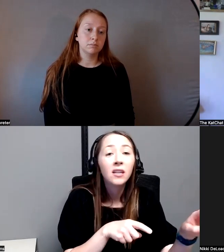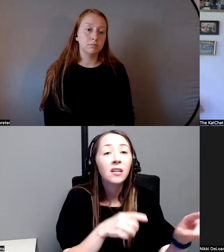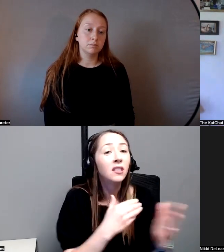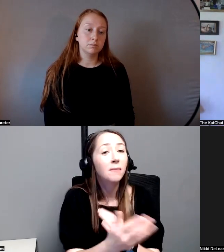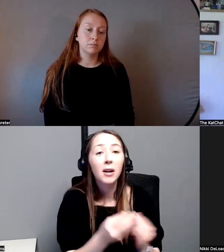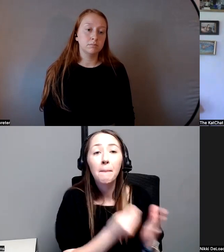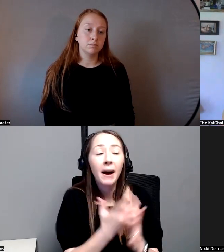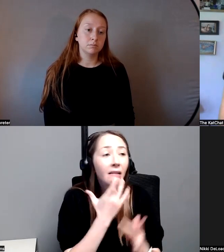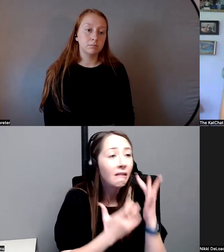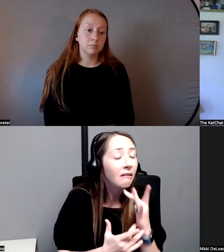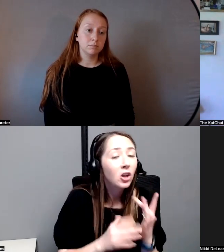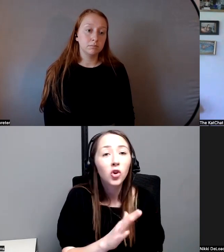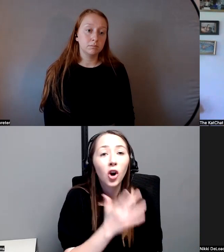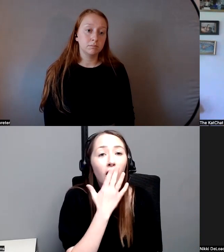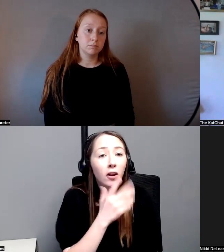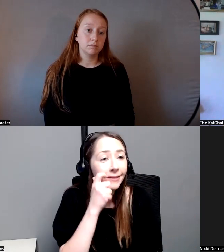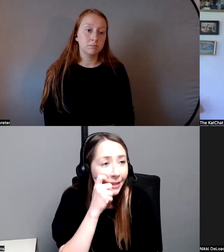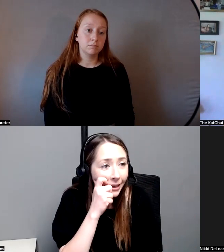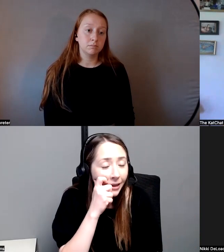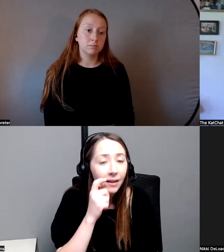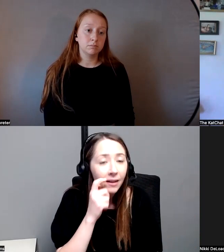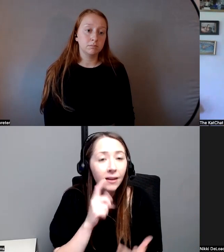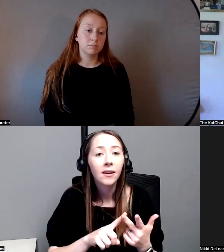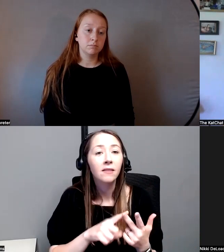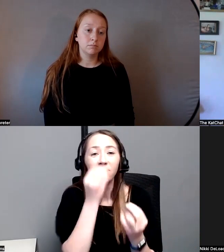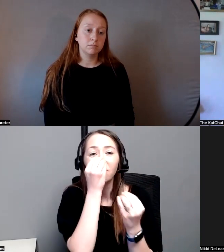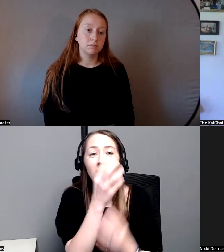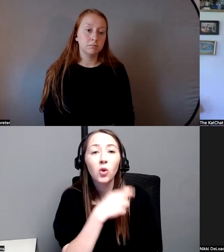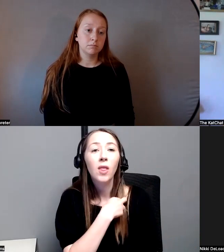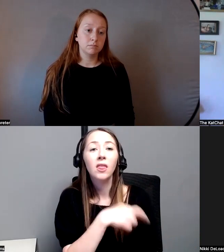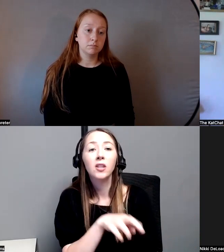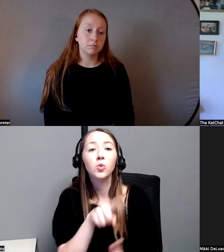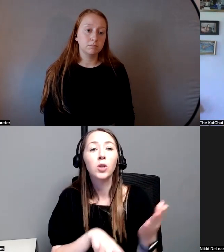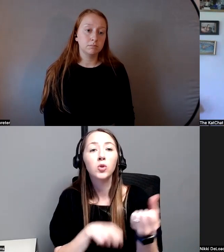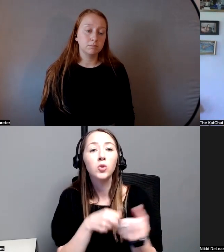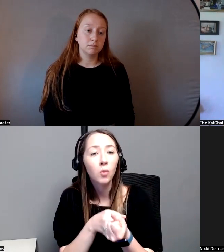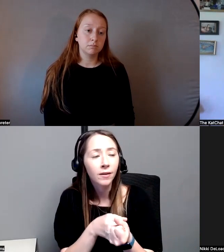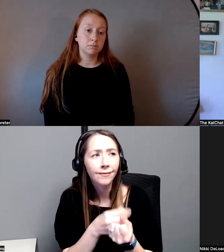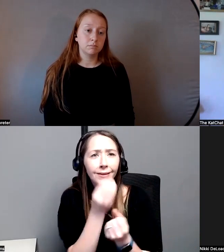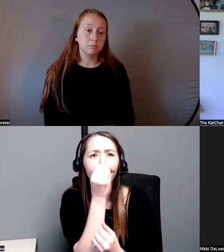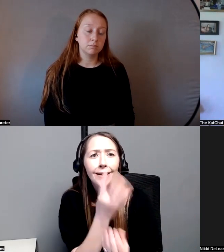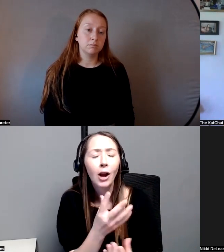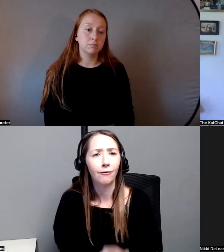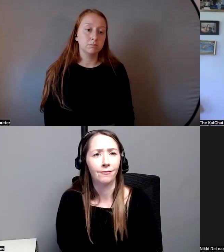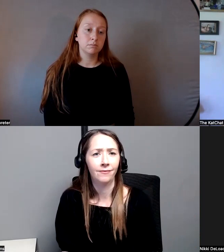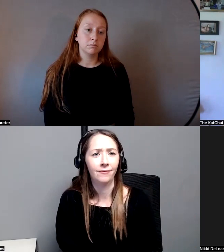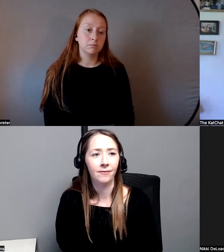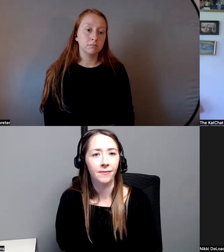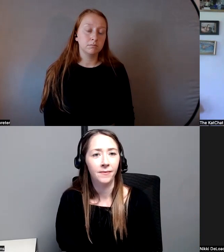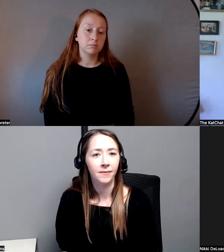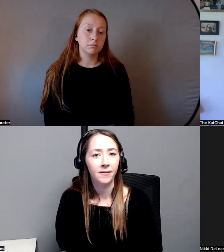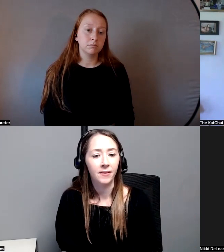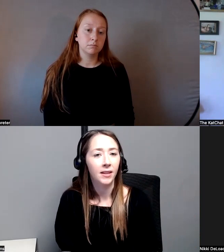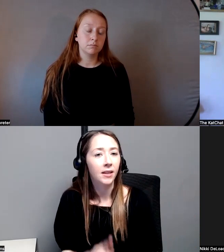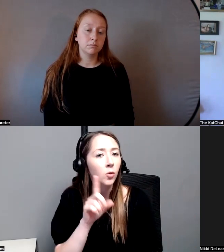care about the color of your skin. He didn't care about what religion you believed in. He didn't care about any of that. His only